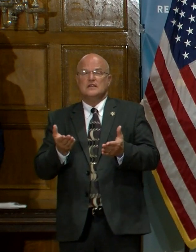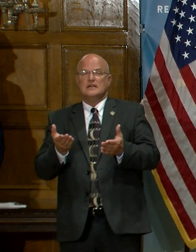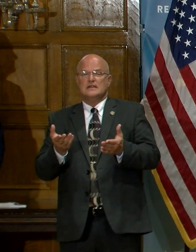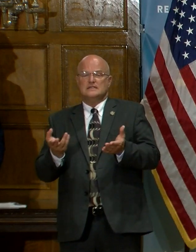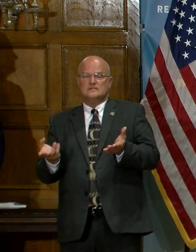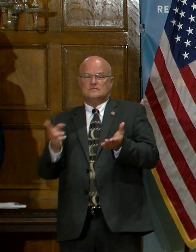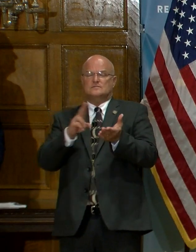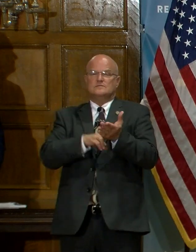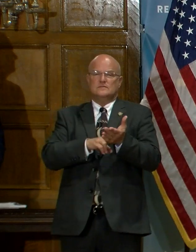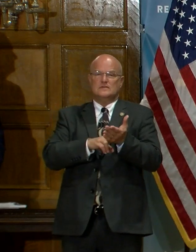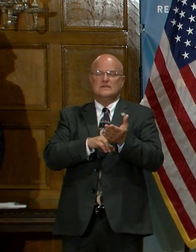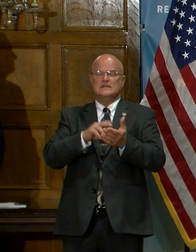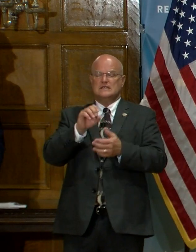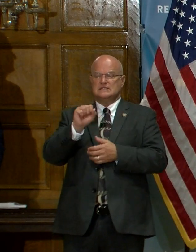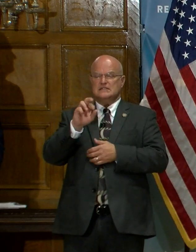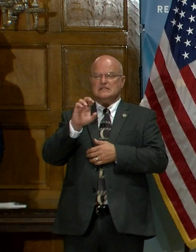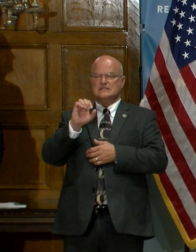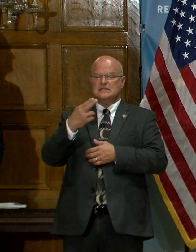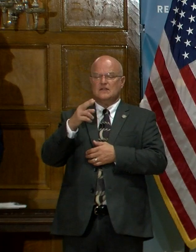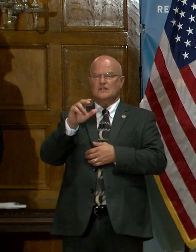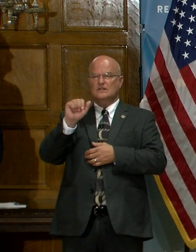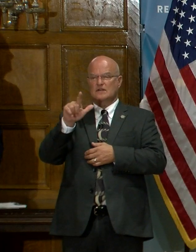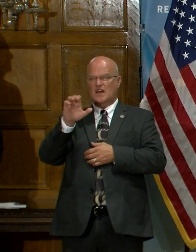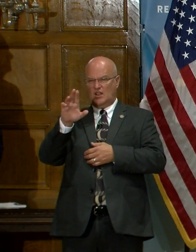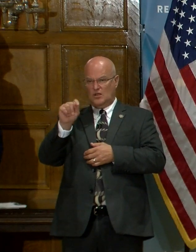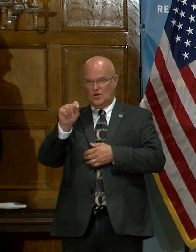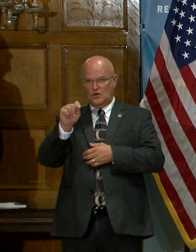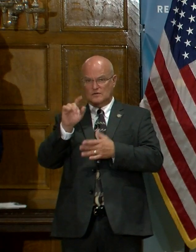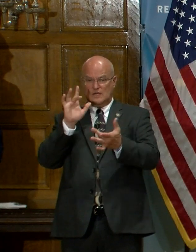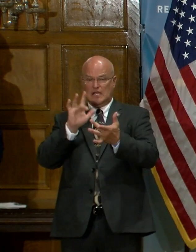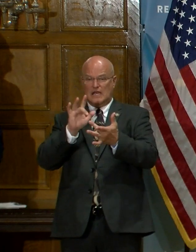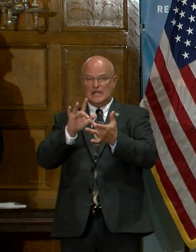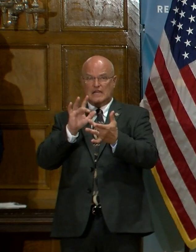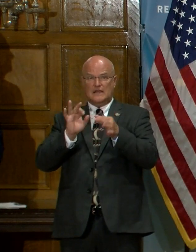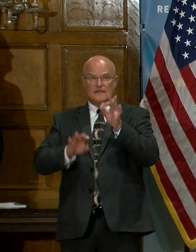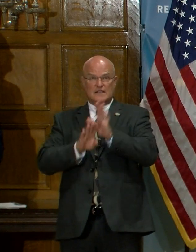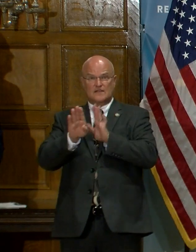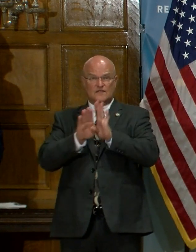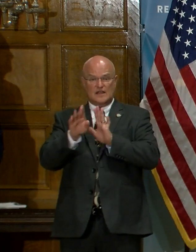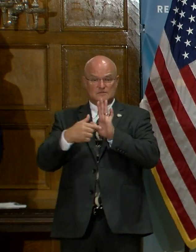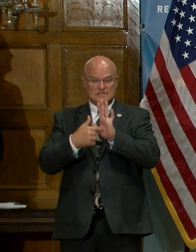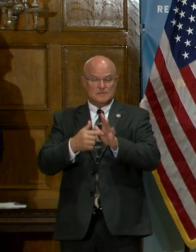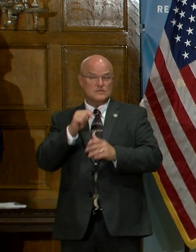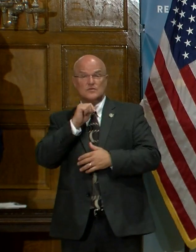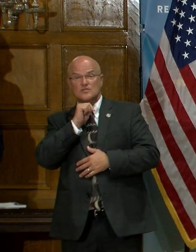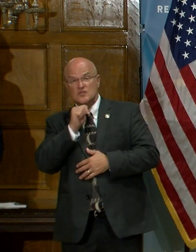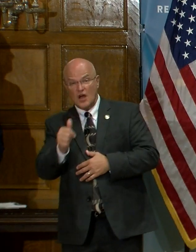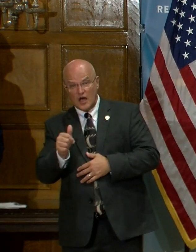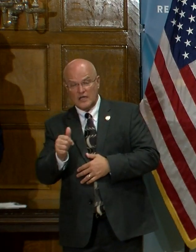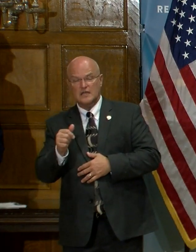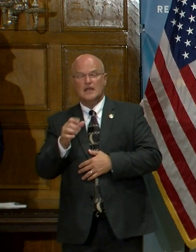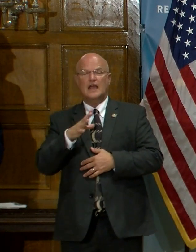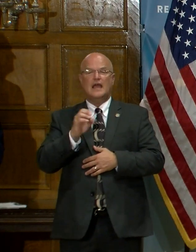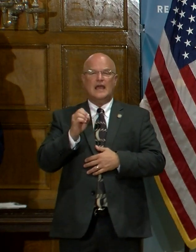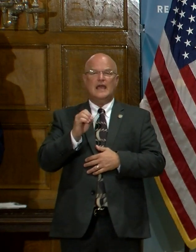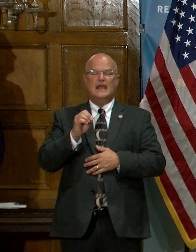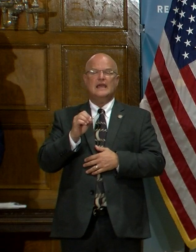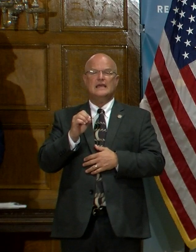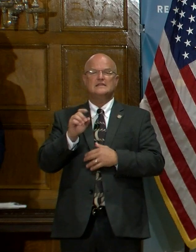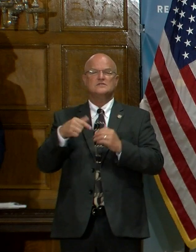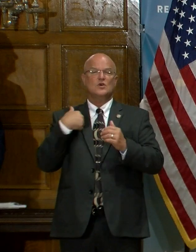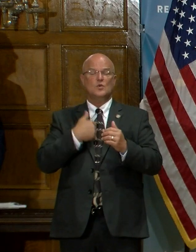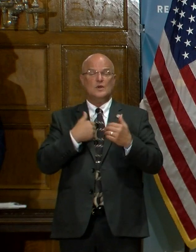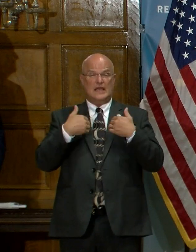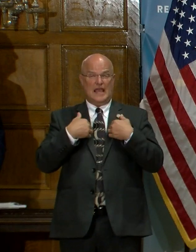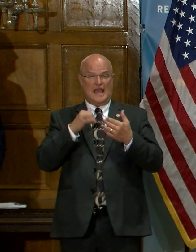software program called Sarah Alert that will contact them daily to find out whether they develop symptoms or not. And so